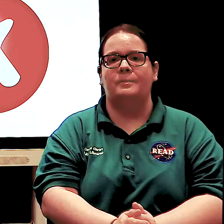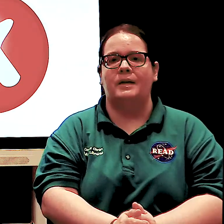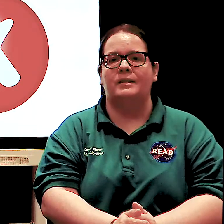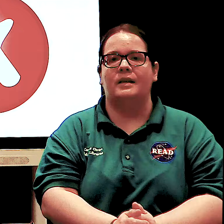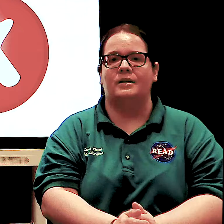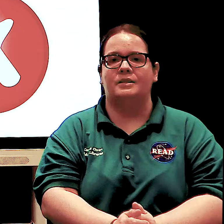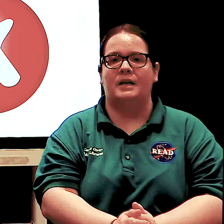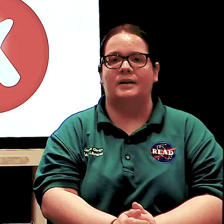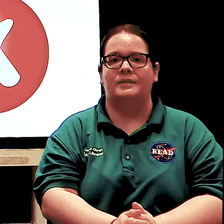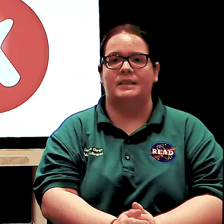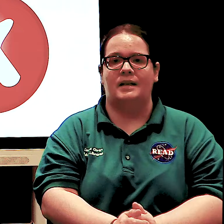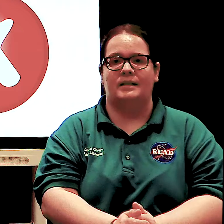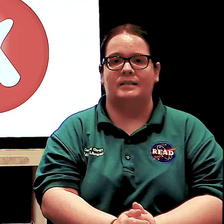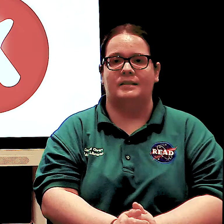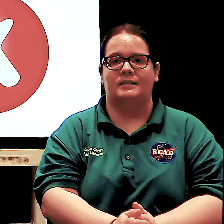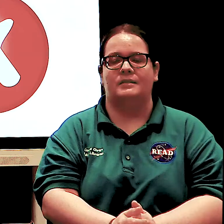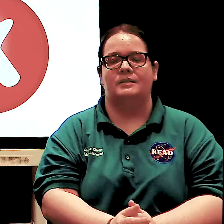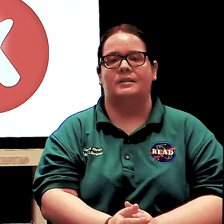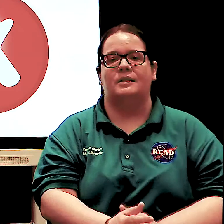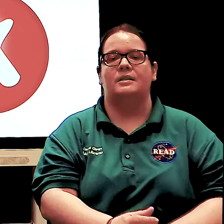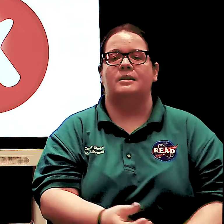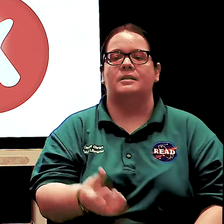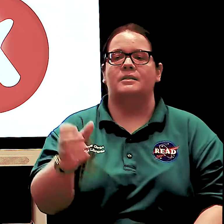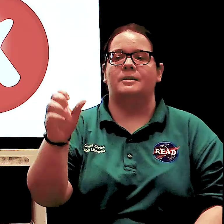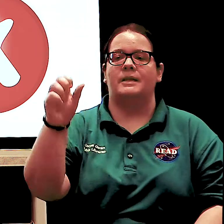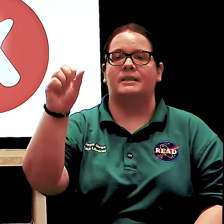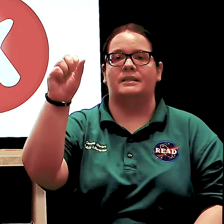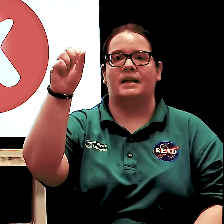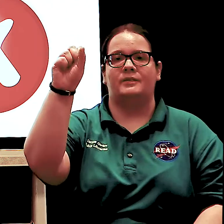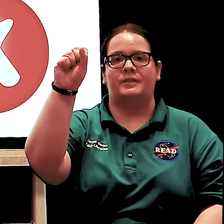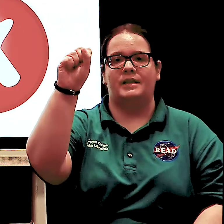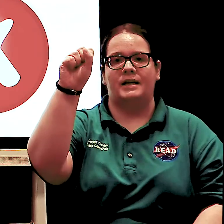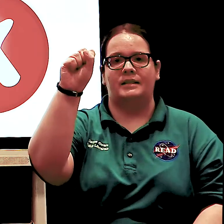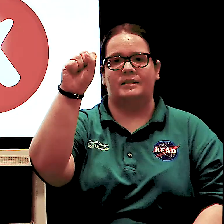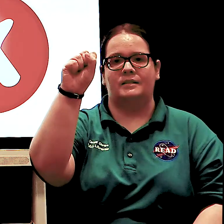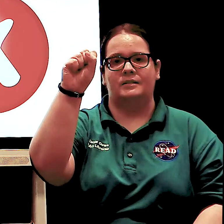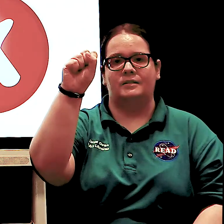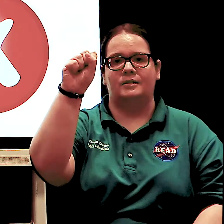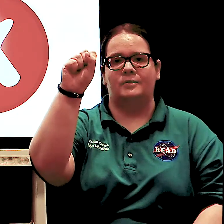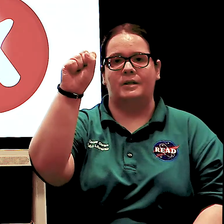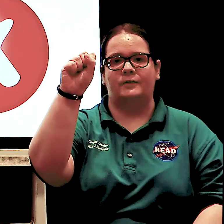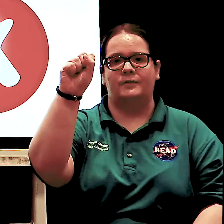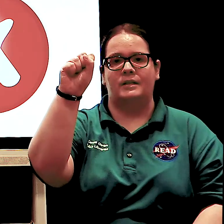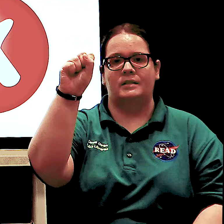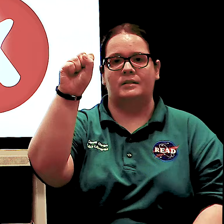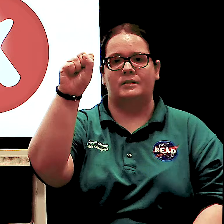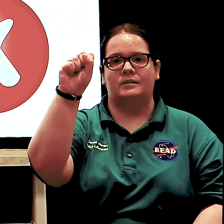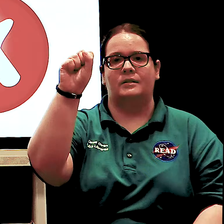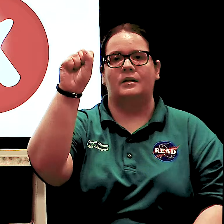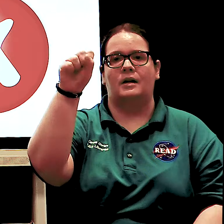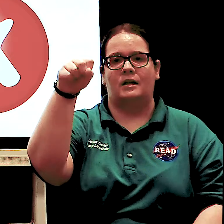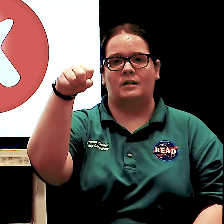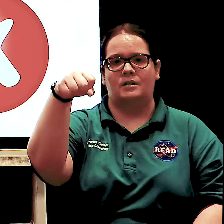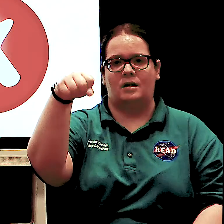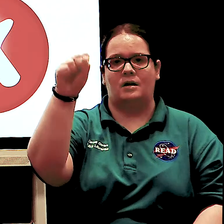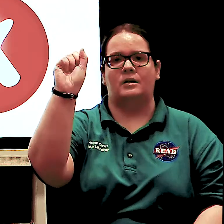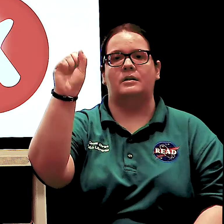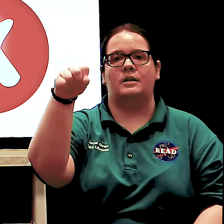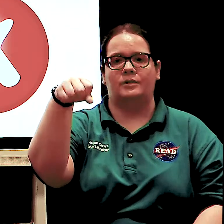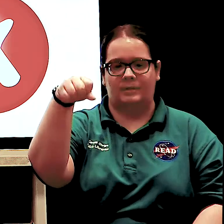But they also have signs. To make the sign for yes, you make a fist and then nod at your wrist,